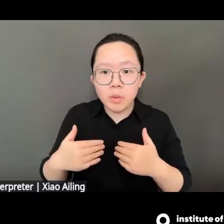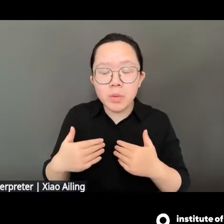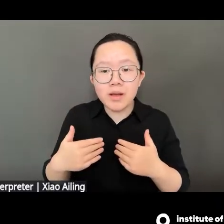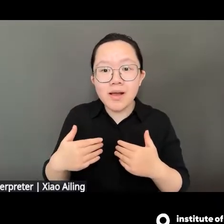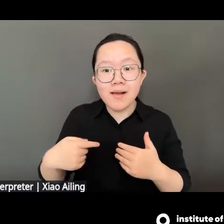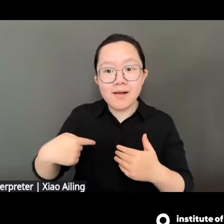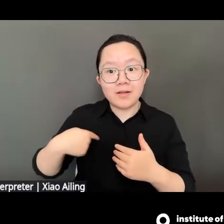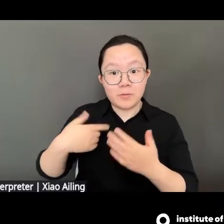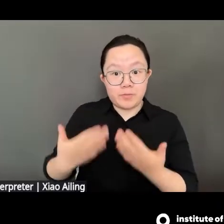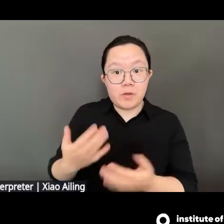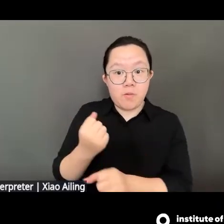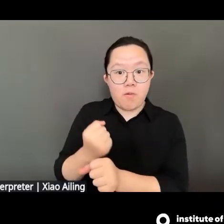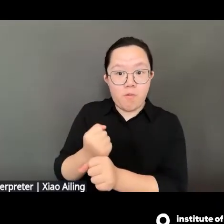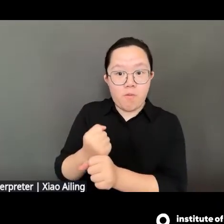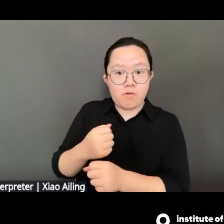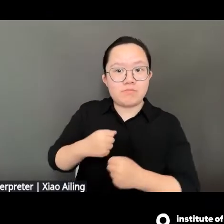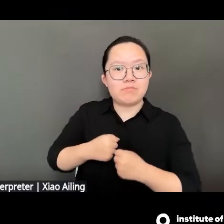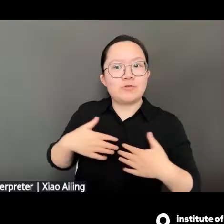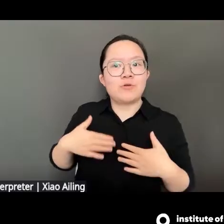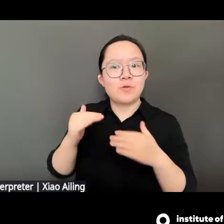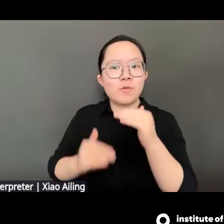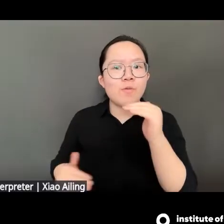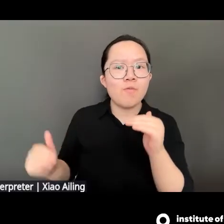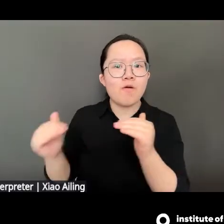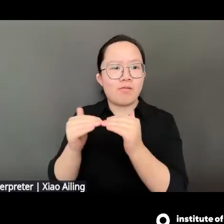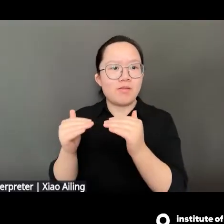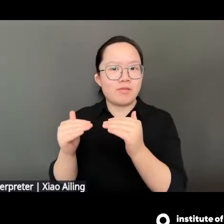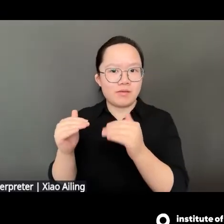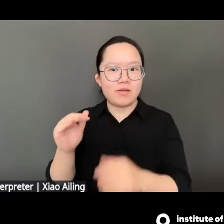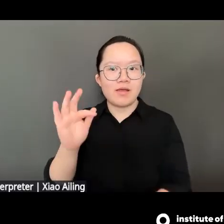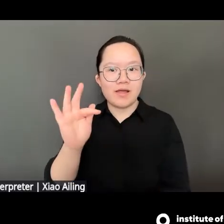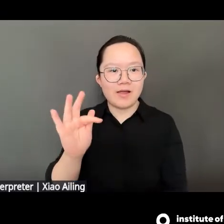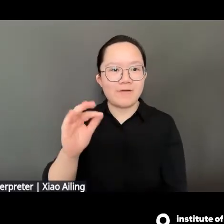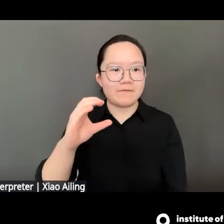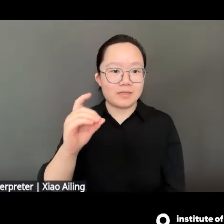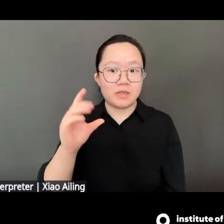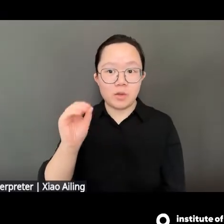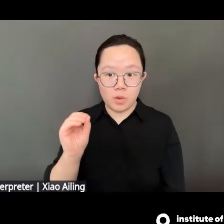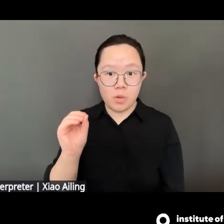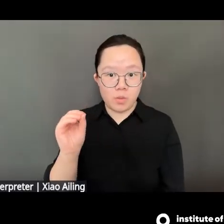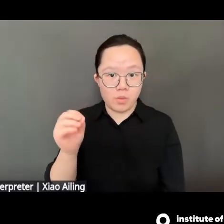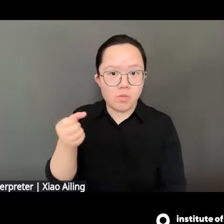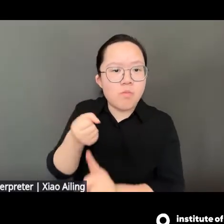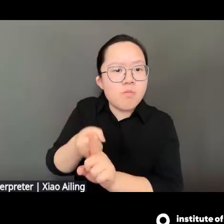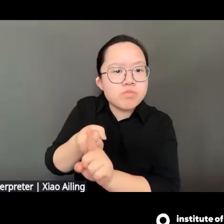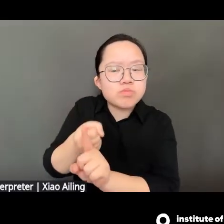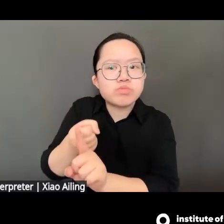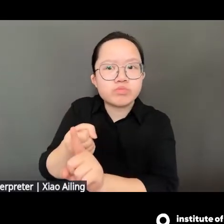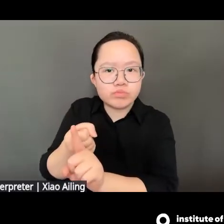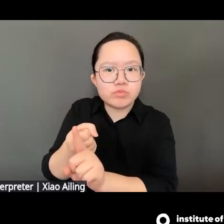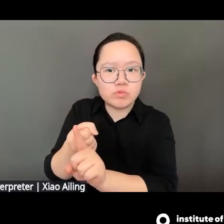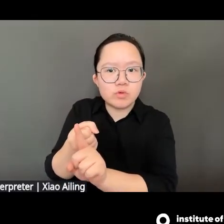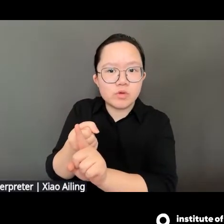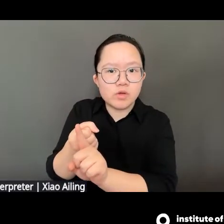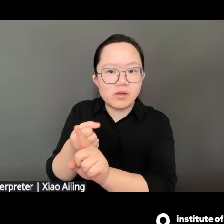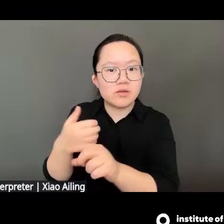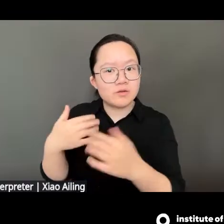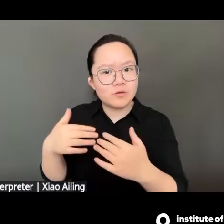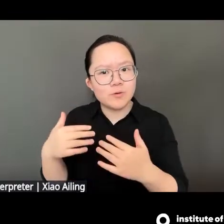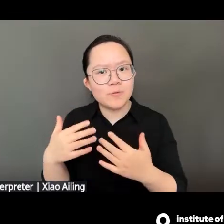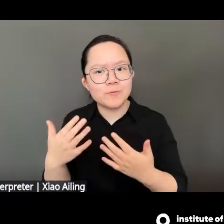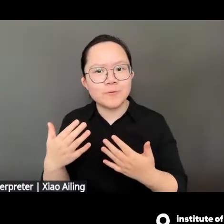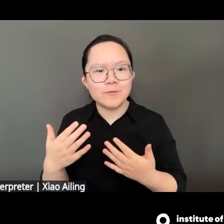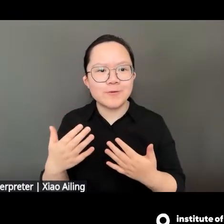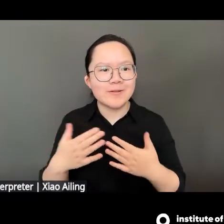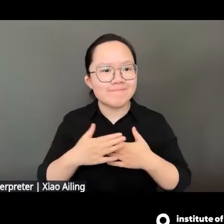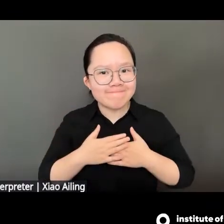great to be back because this place has truly shaped my only thinking about development and gender equality and continues to influence my